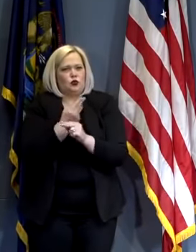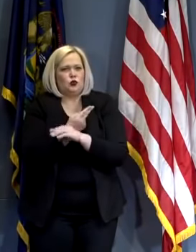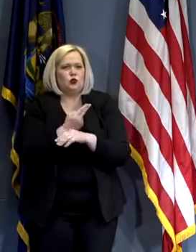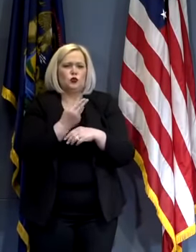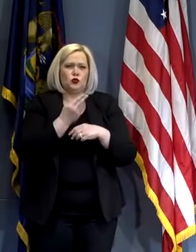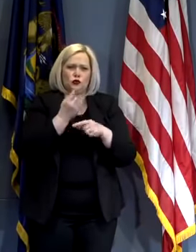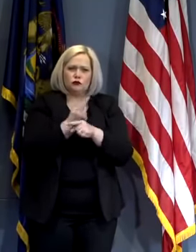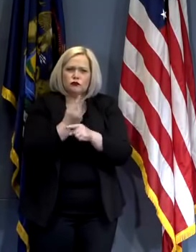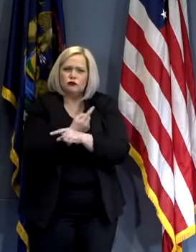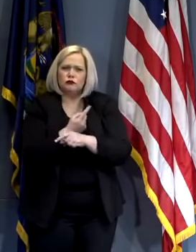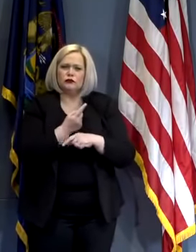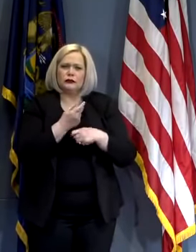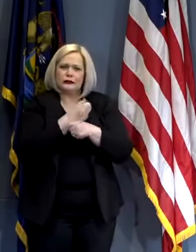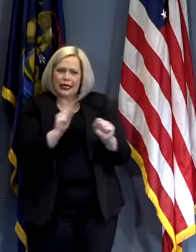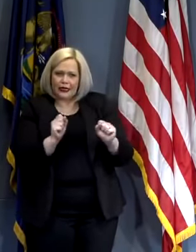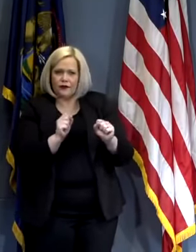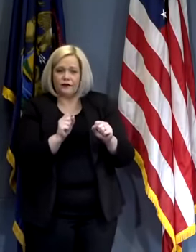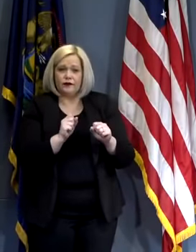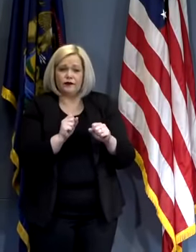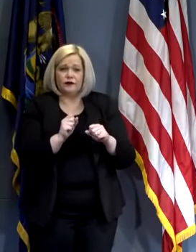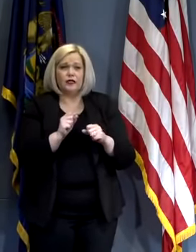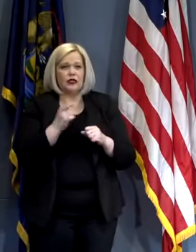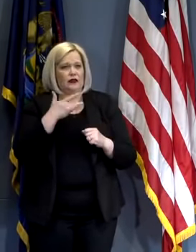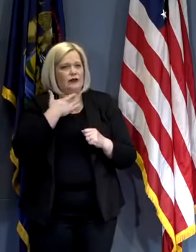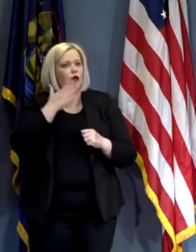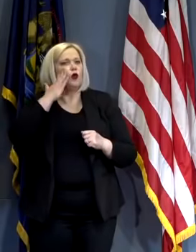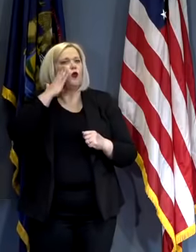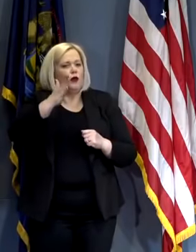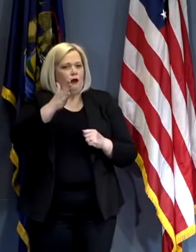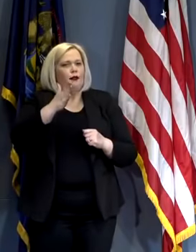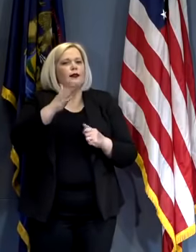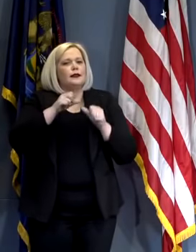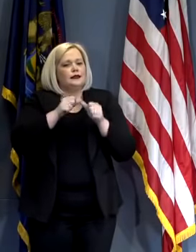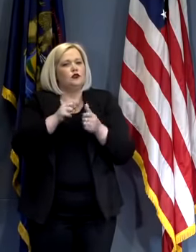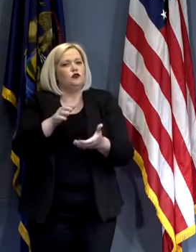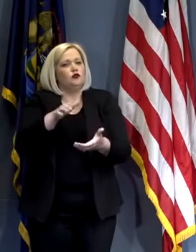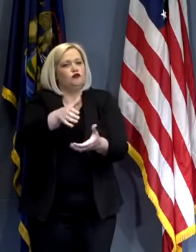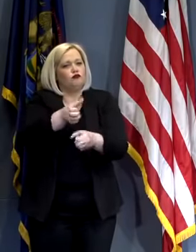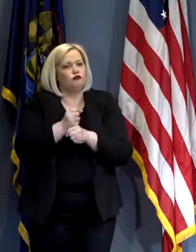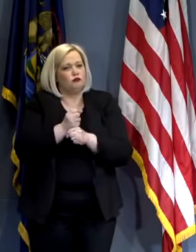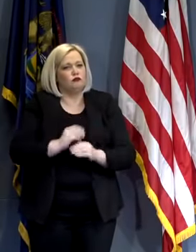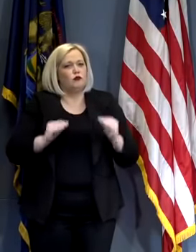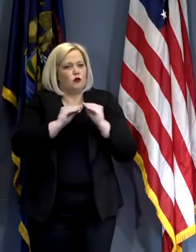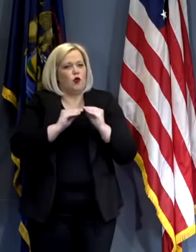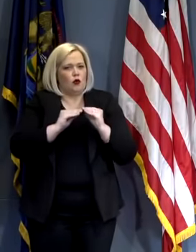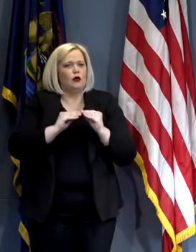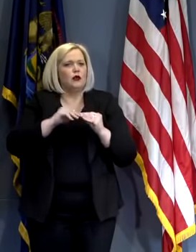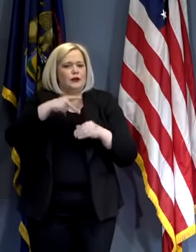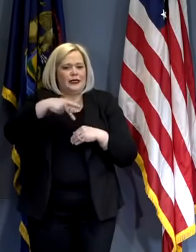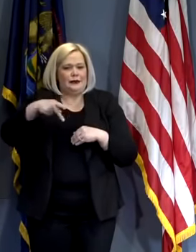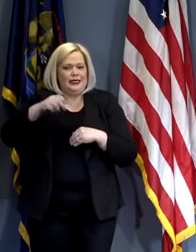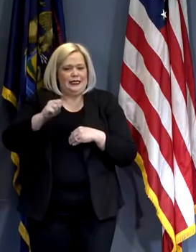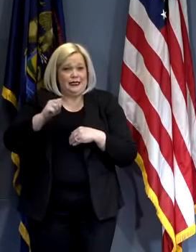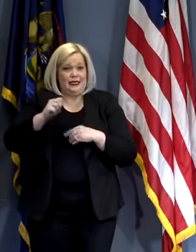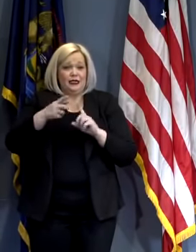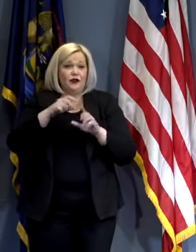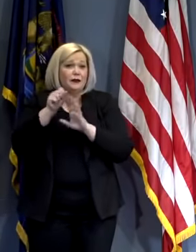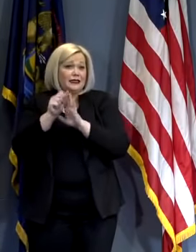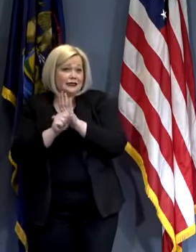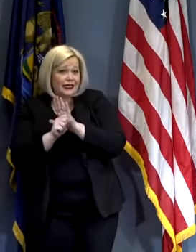Future deliveries are anticipated to keep adequate inventory levels. Additional procurements from the state and